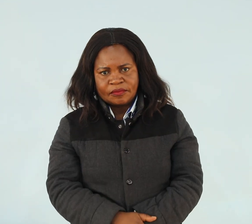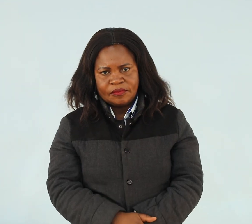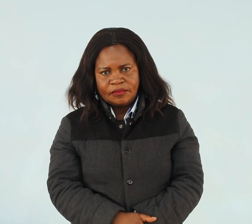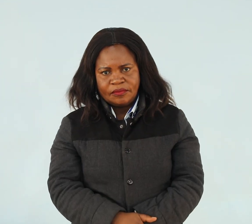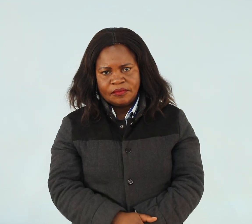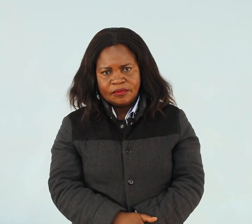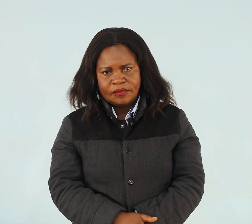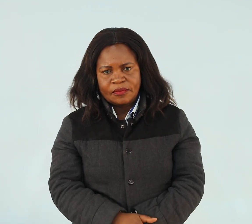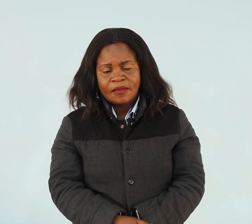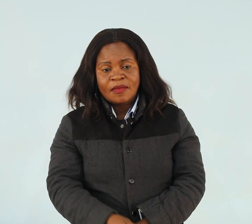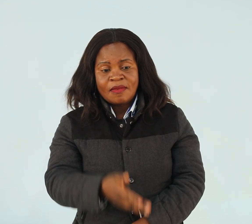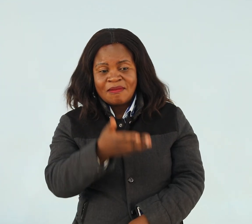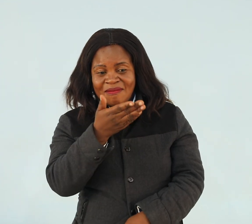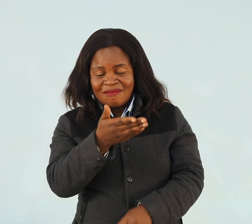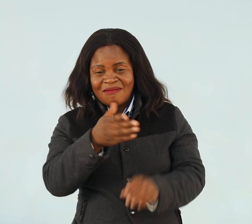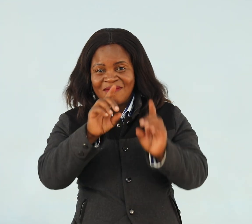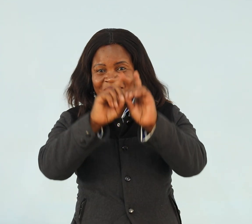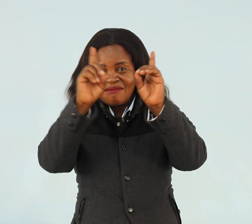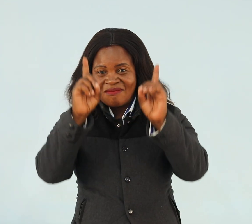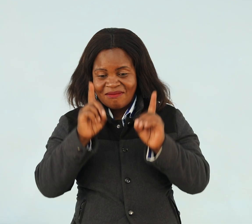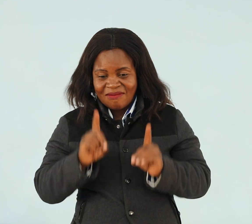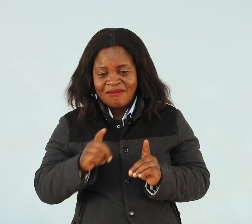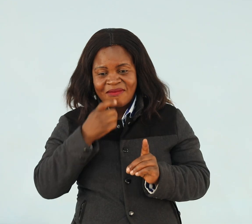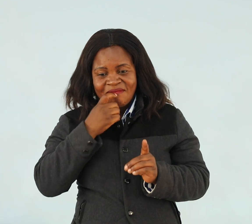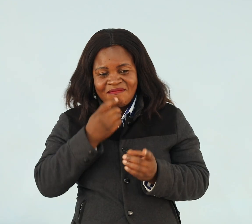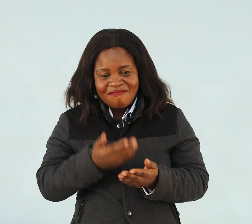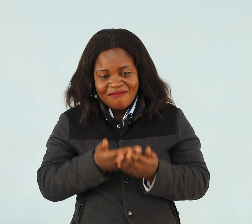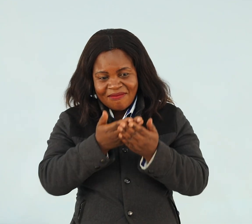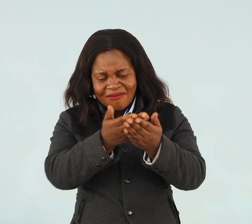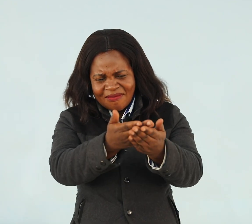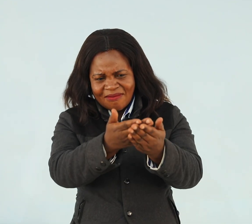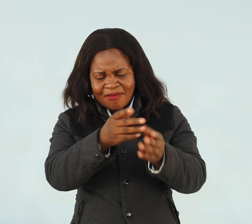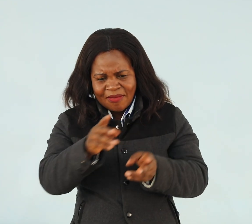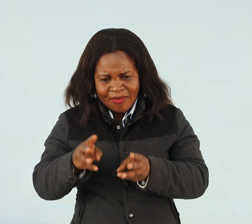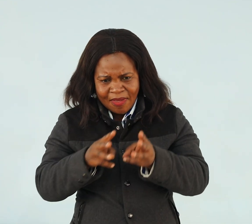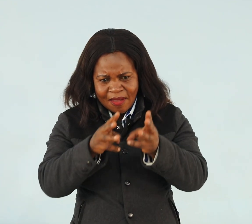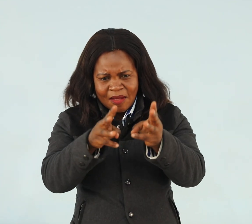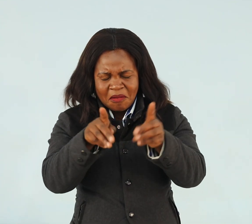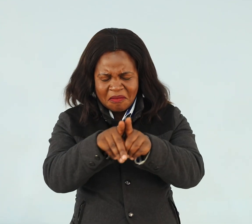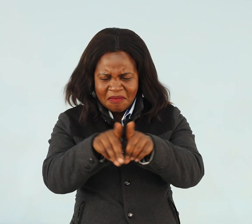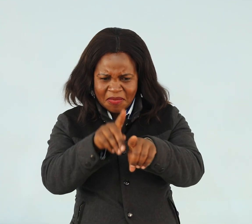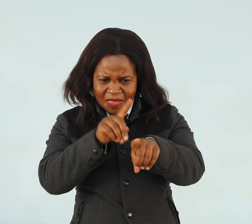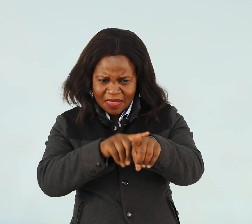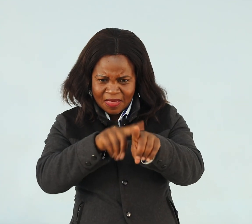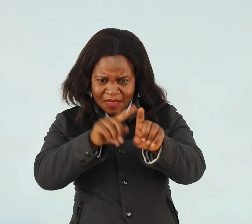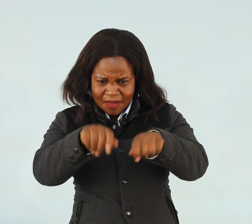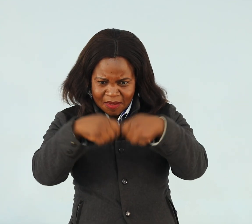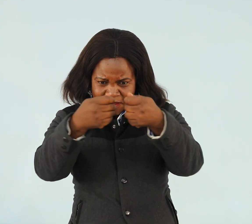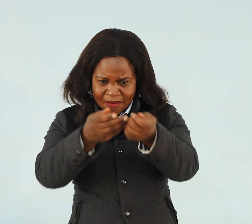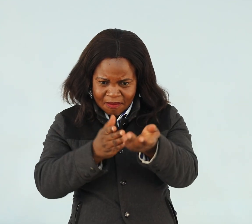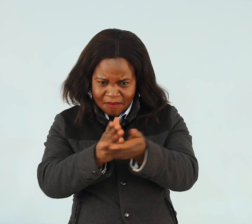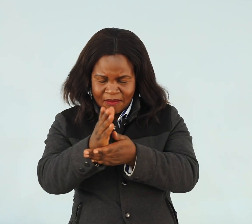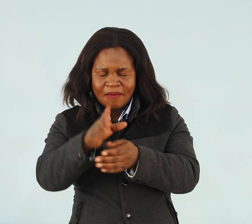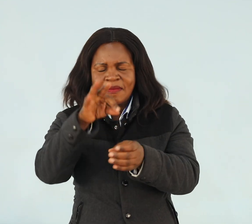These documents must be filed in the manner and at the time set by the Electoral Commission.